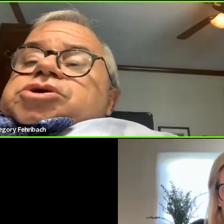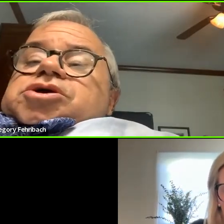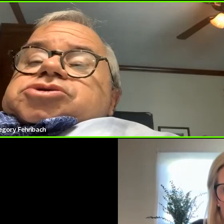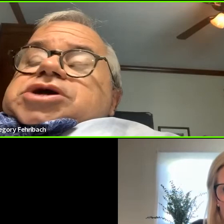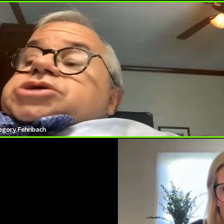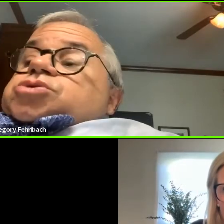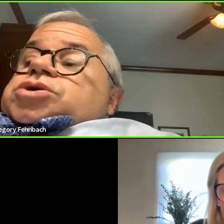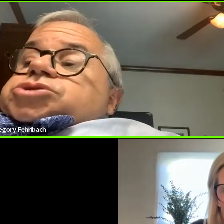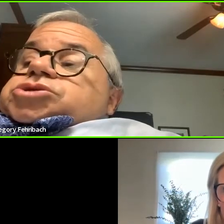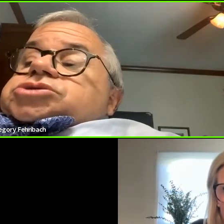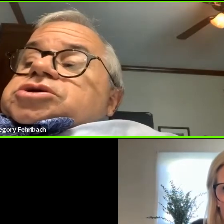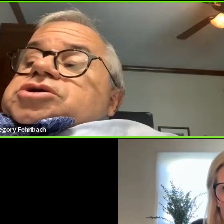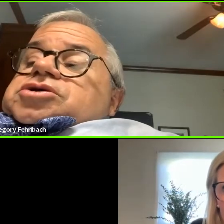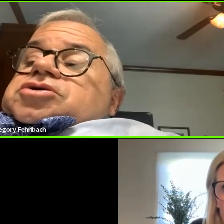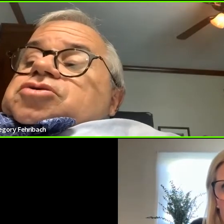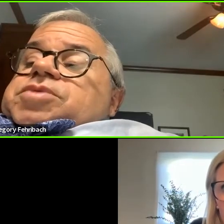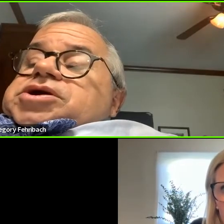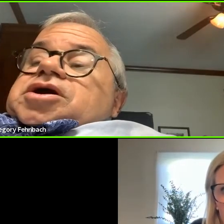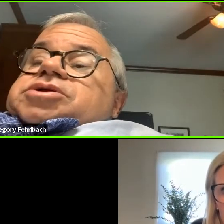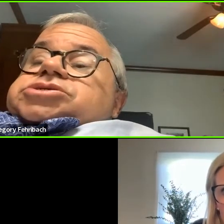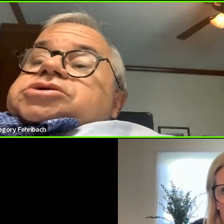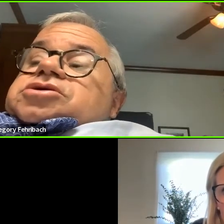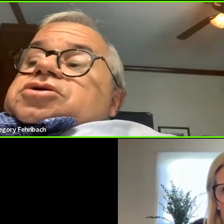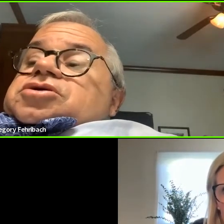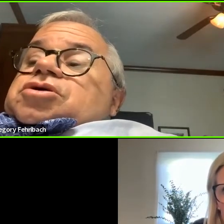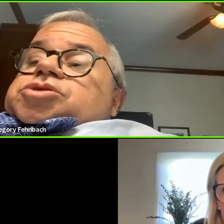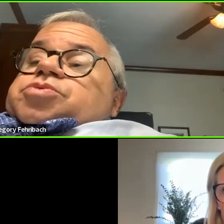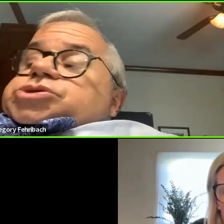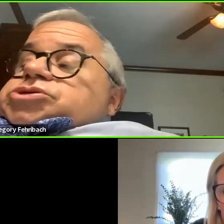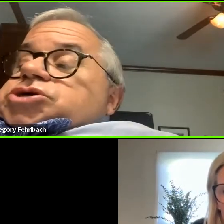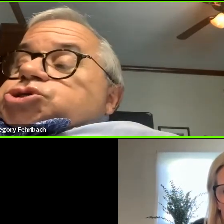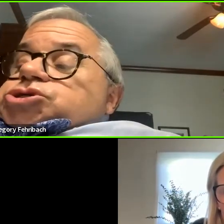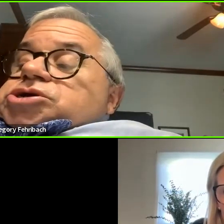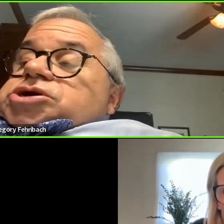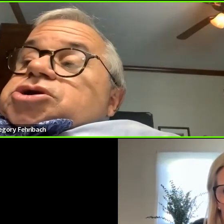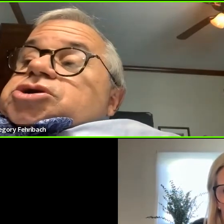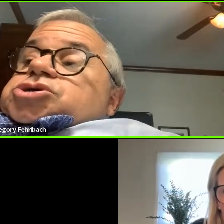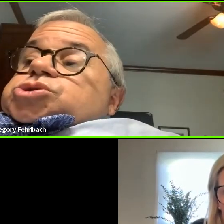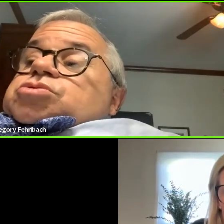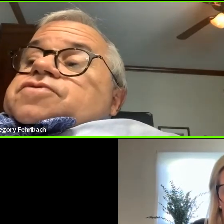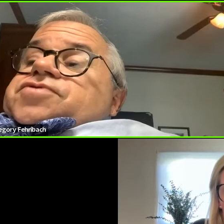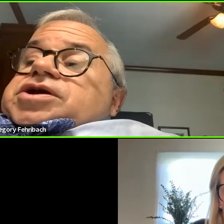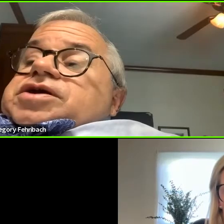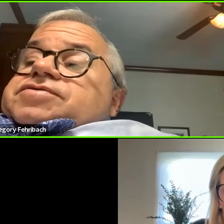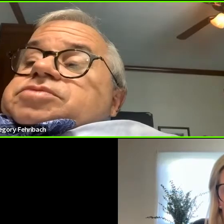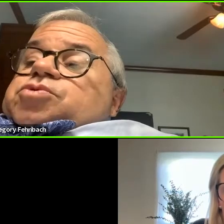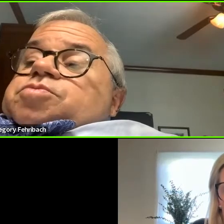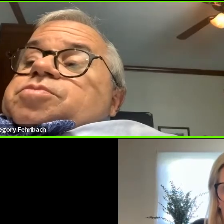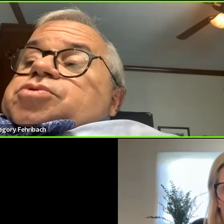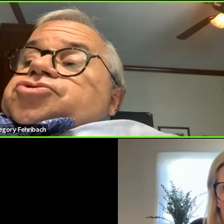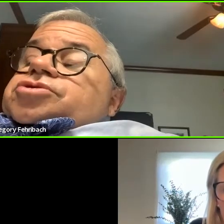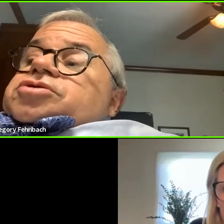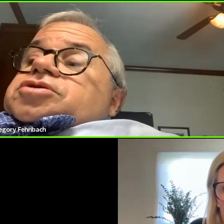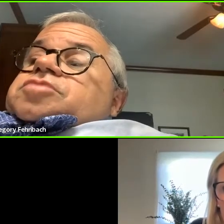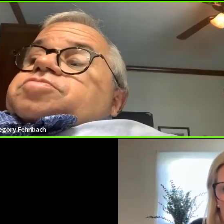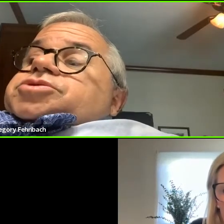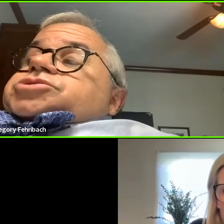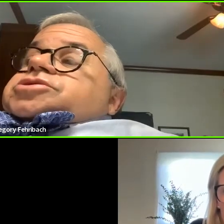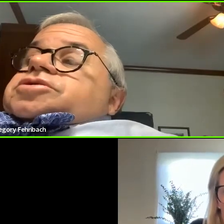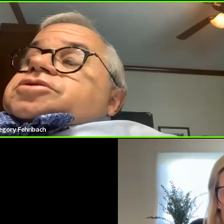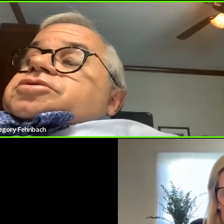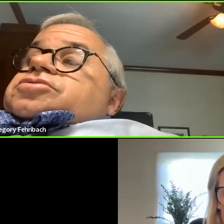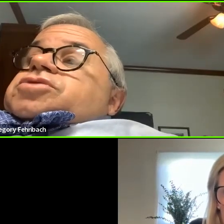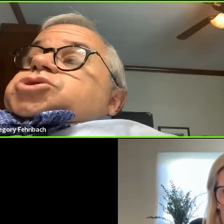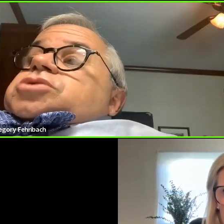members, to ask questions or make comments on the presentation today. So if we have any board members,